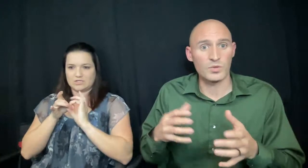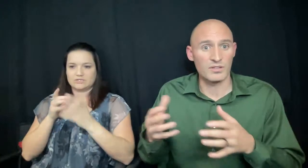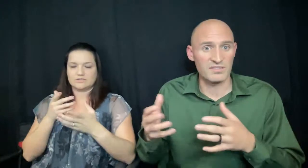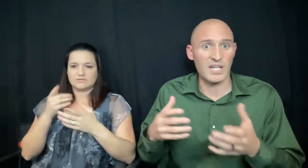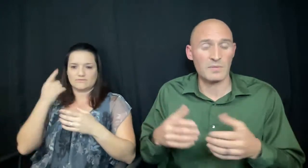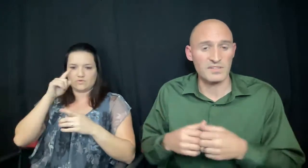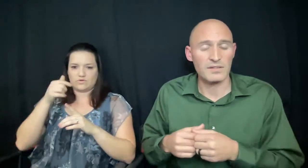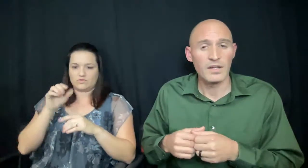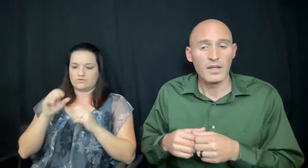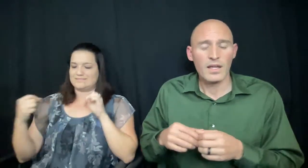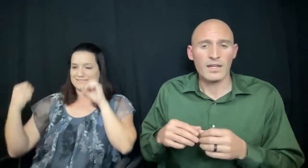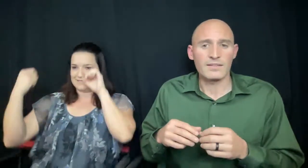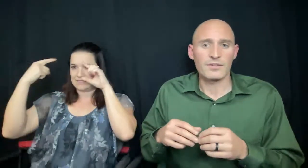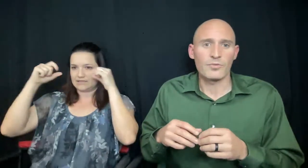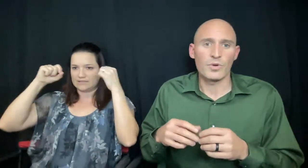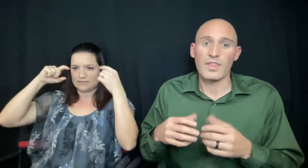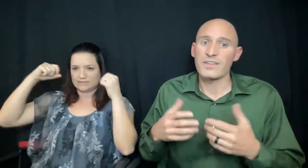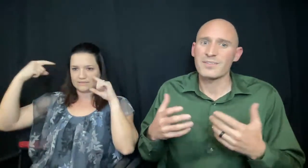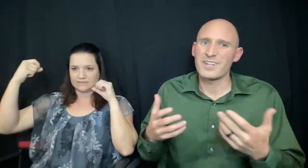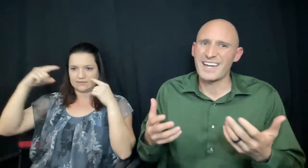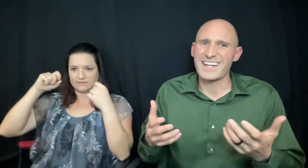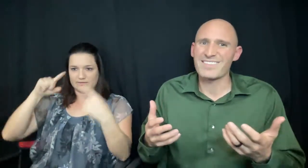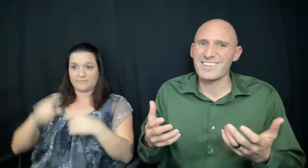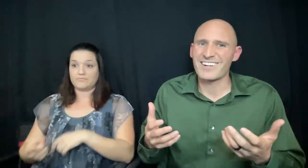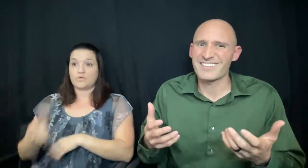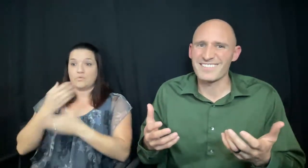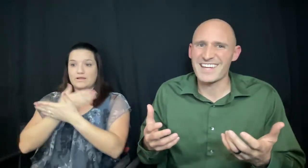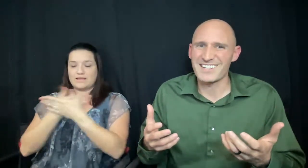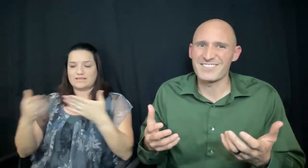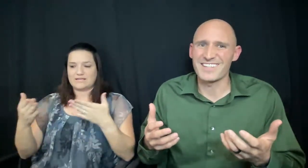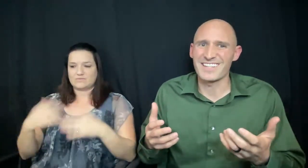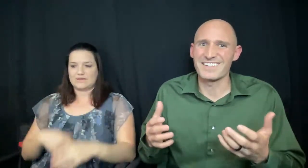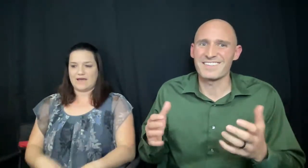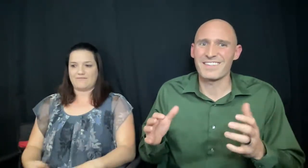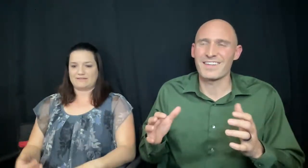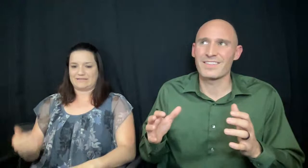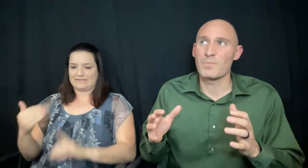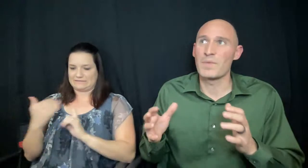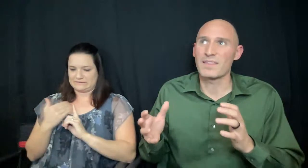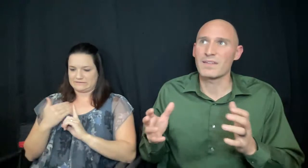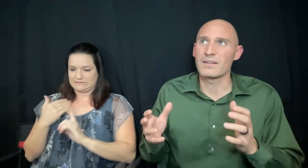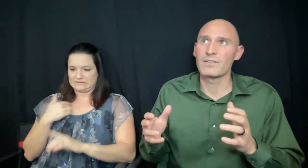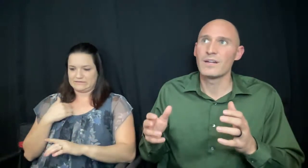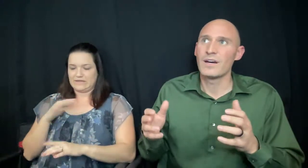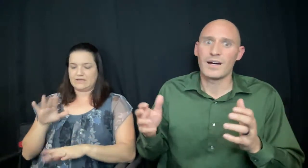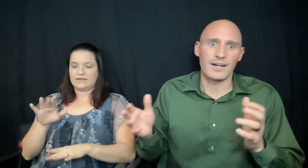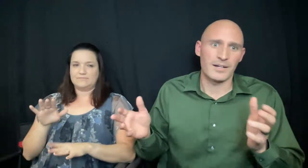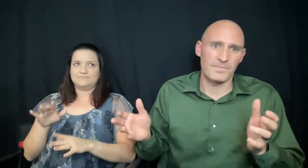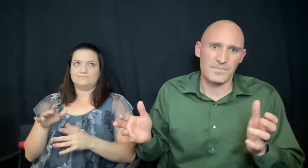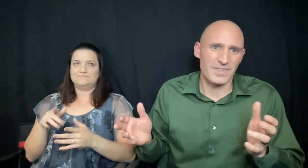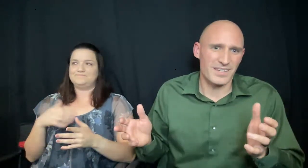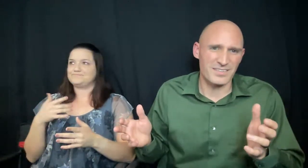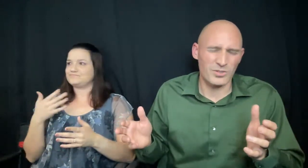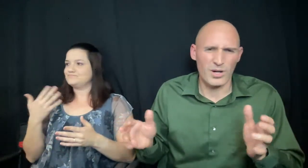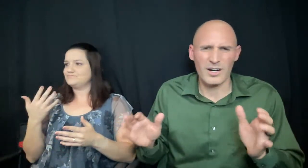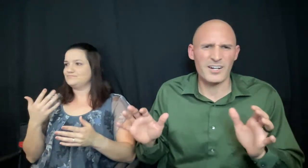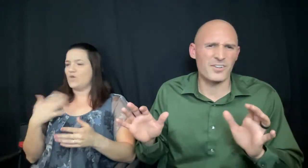your synapses. And so one of the things that we kind of have to talk ourselves out of is the myth of it's too hard, or